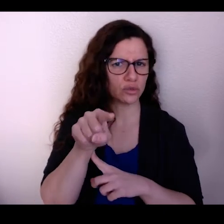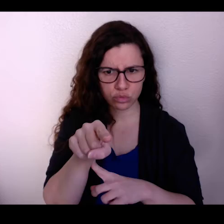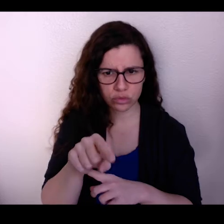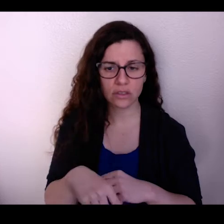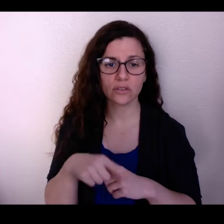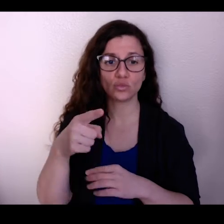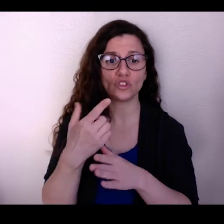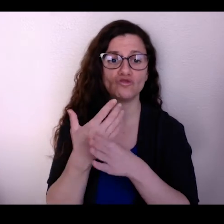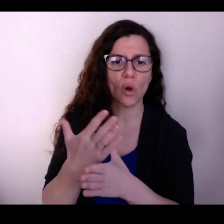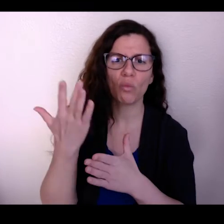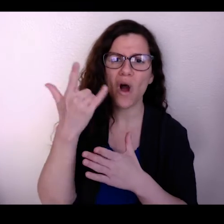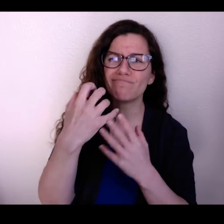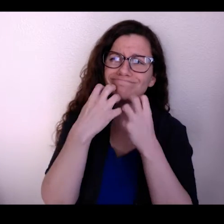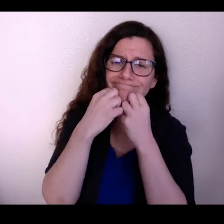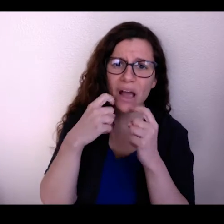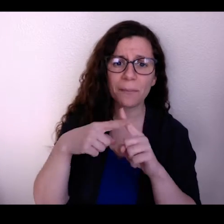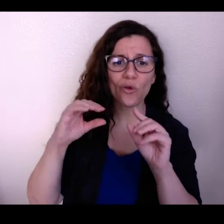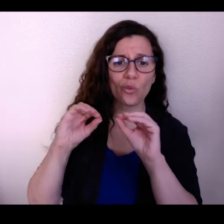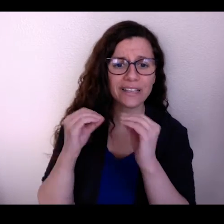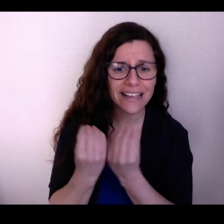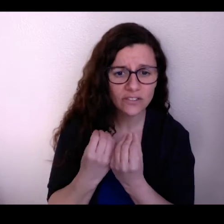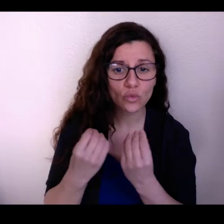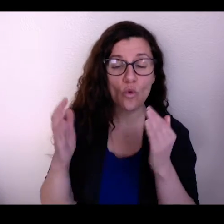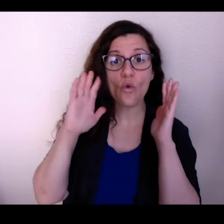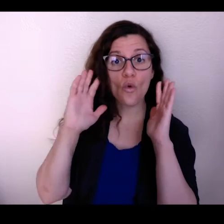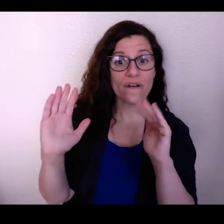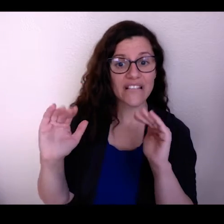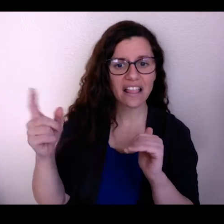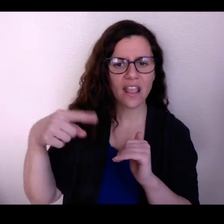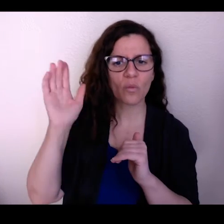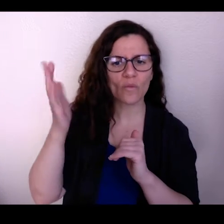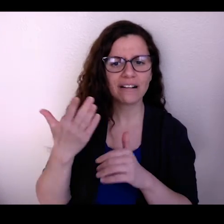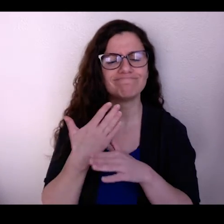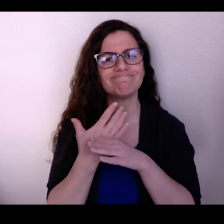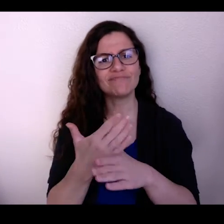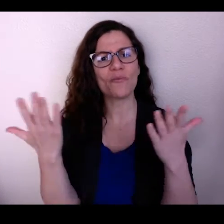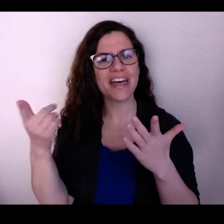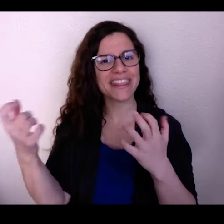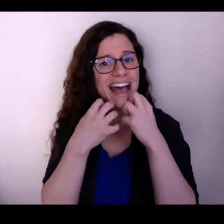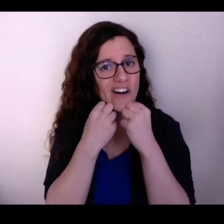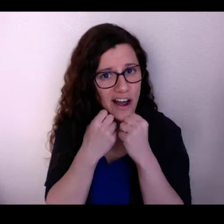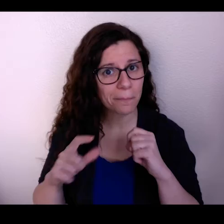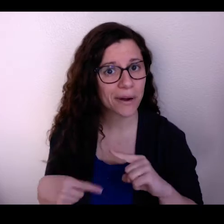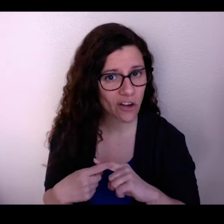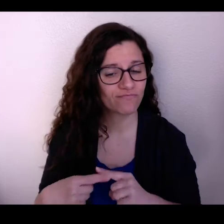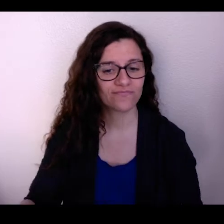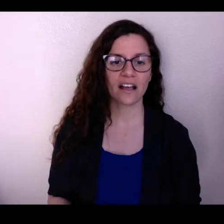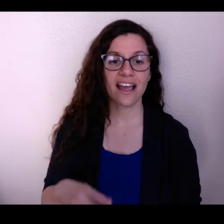you share why you care about the organization. Hopefully they will then share what they care